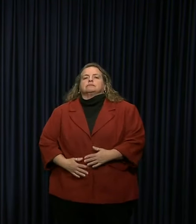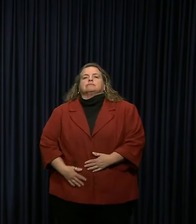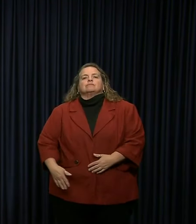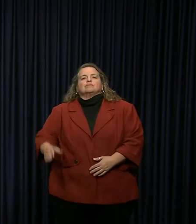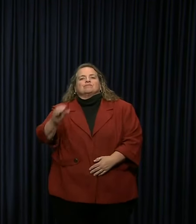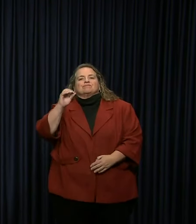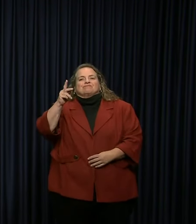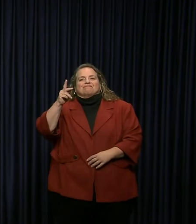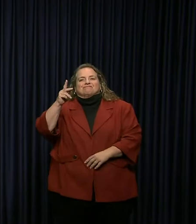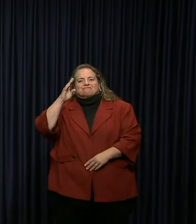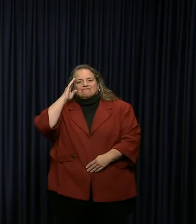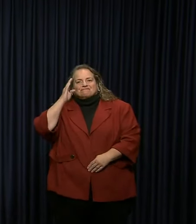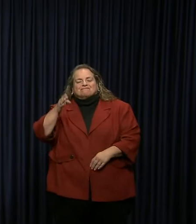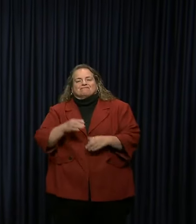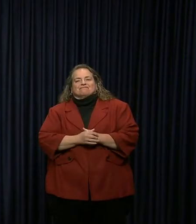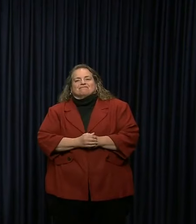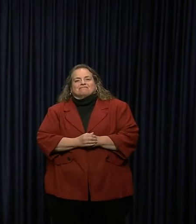All right.